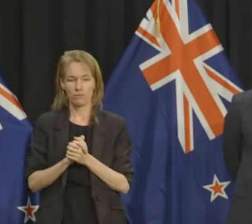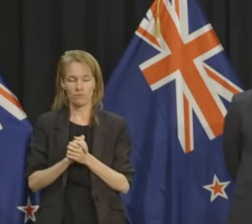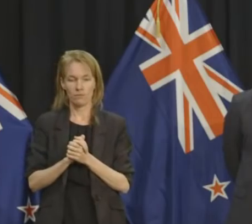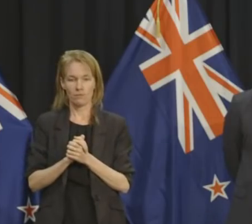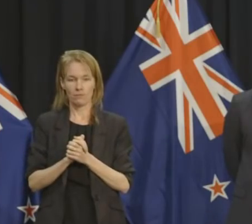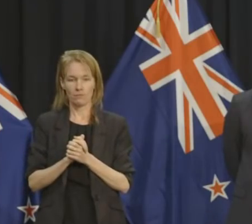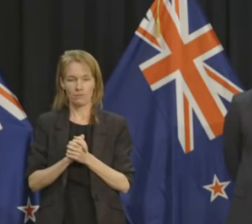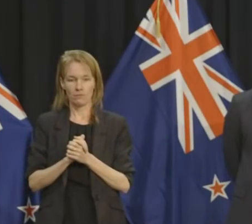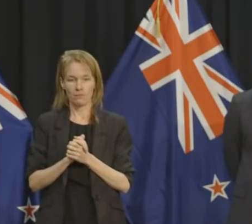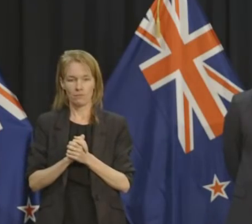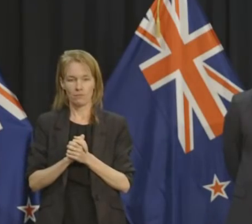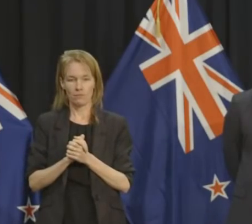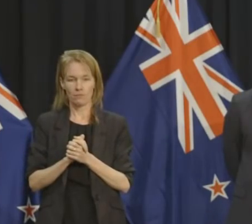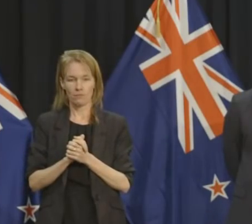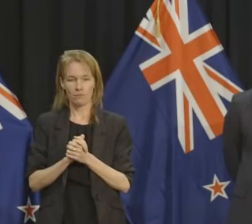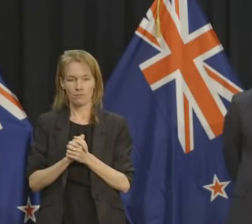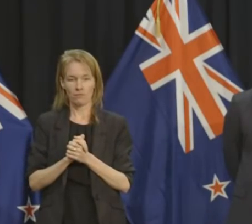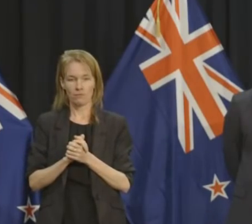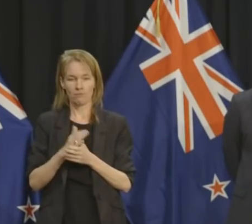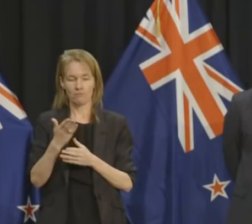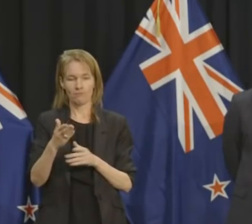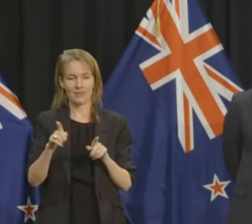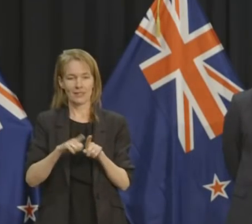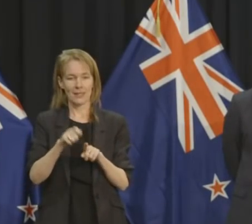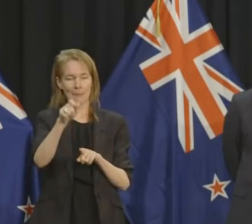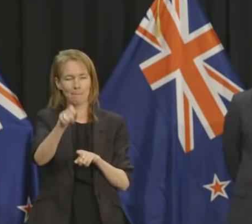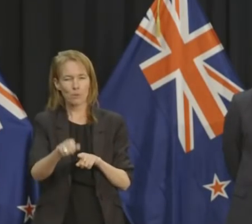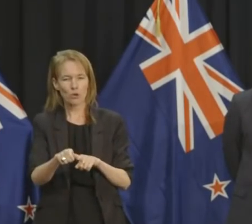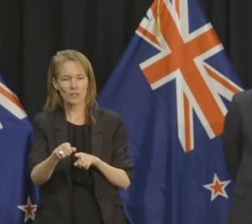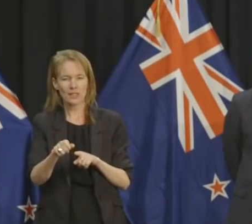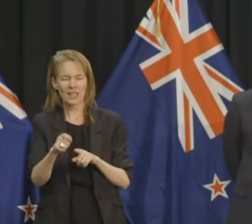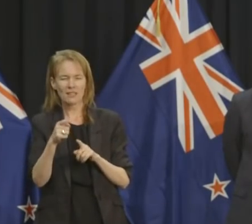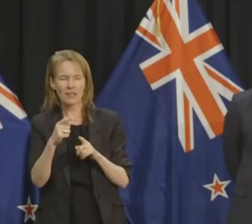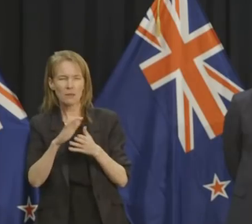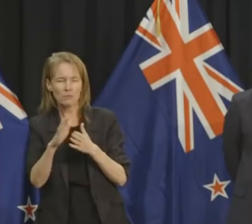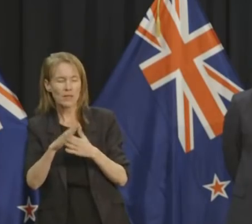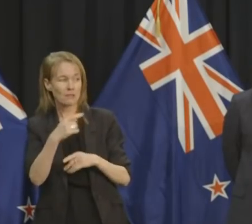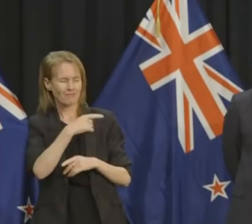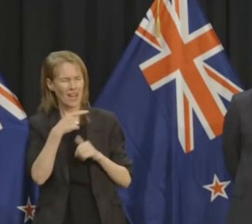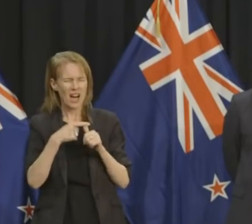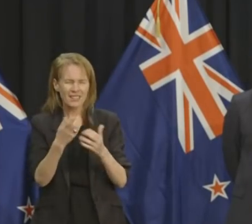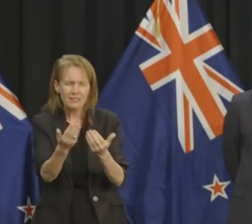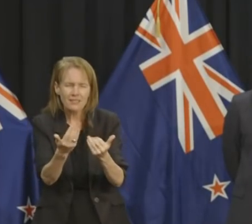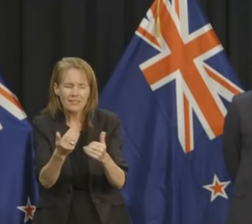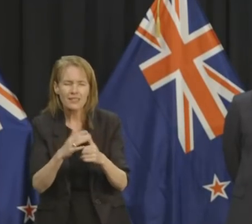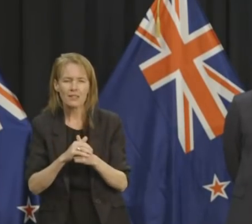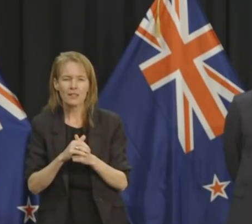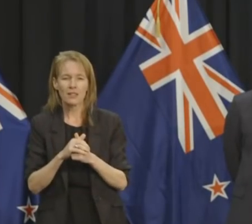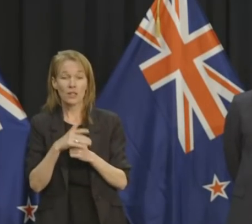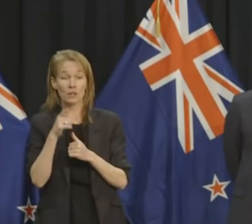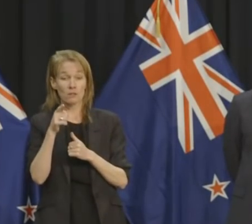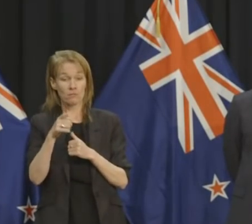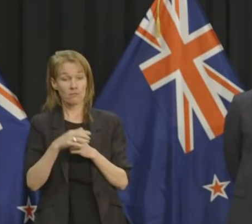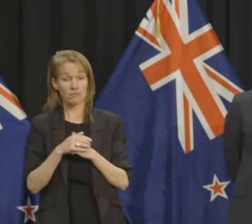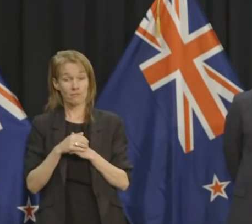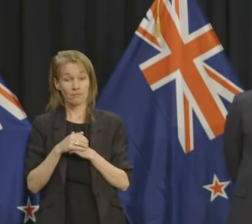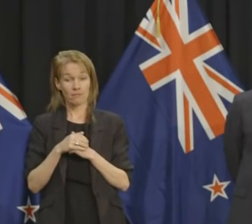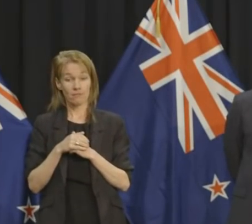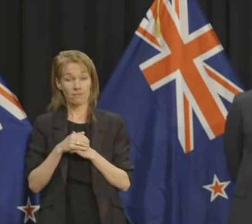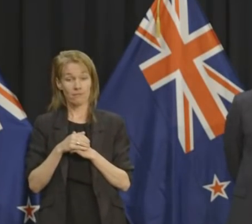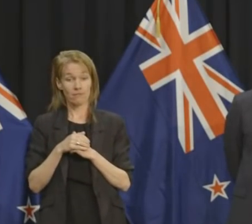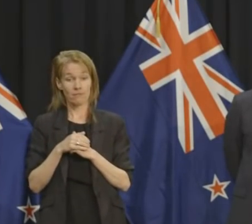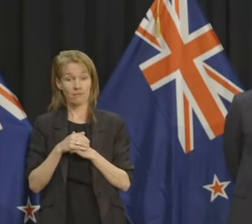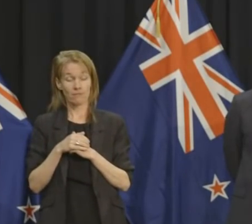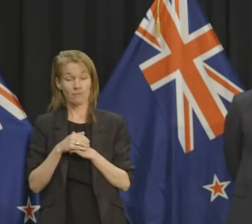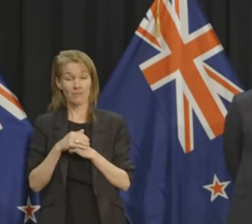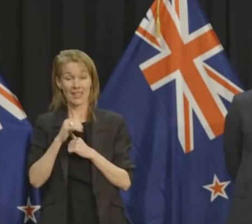to stop people from leaving? Sorry, say that again? Do they need special powers to stop people from leaving, or is there something already